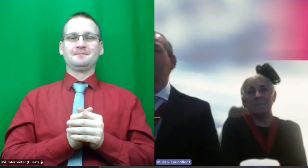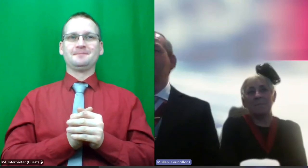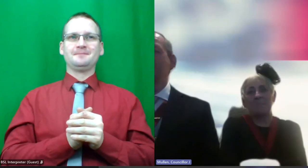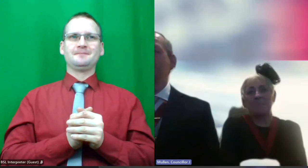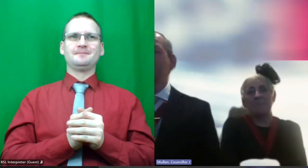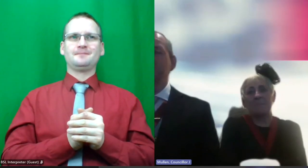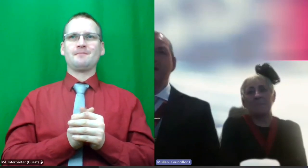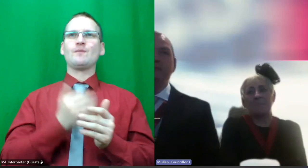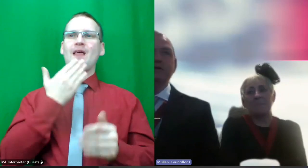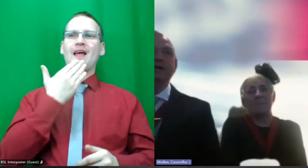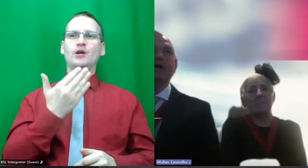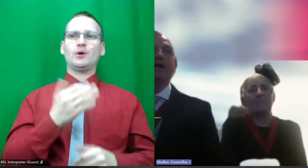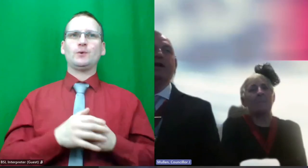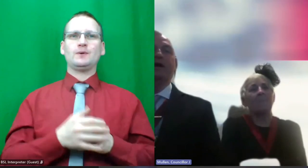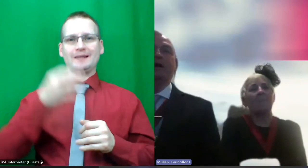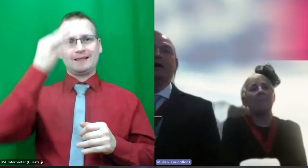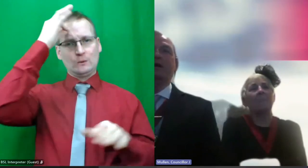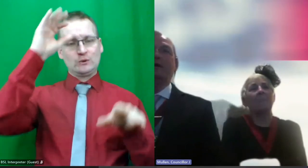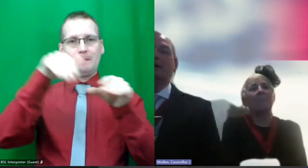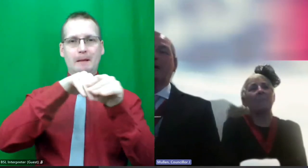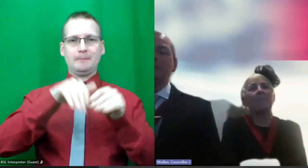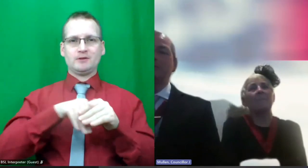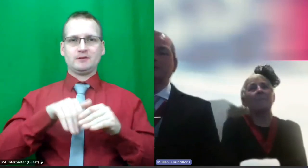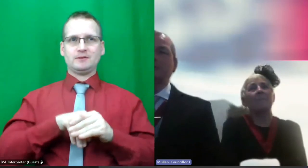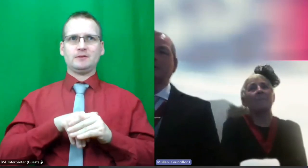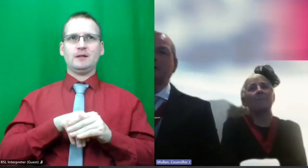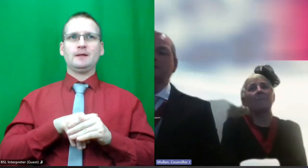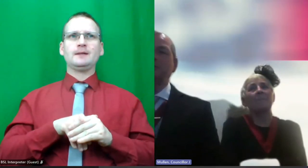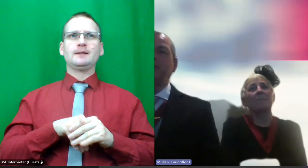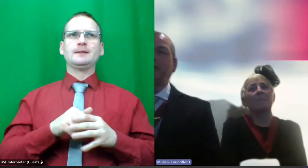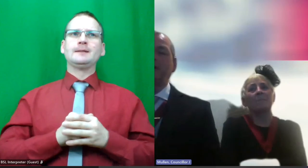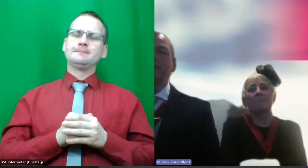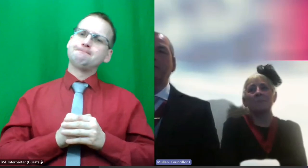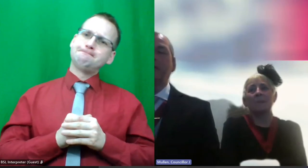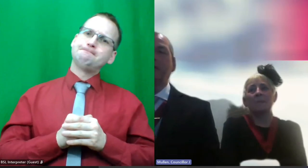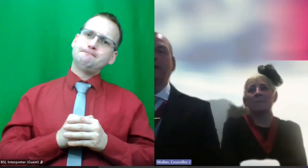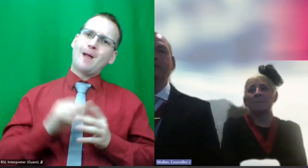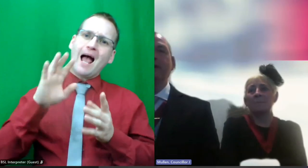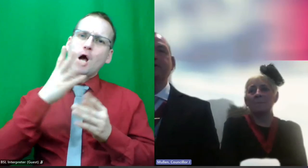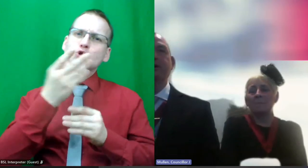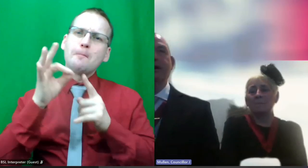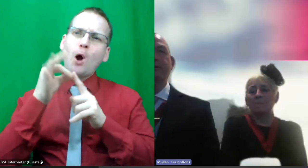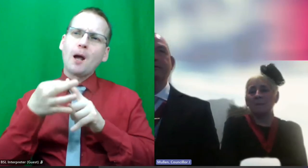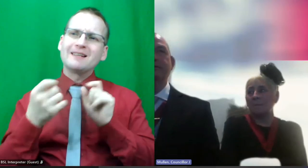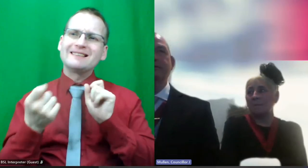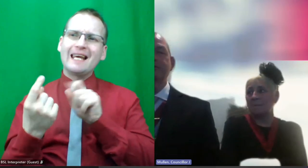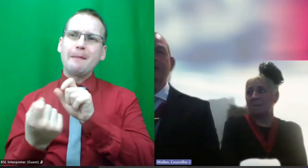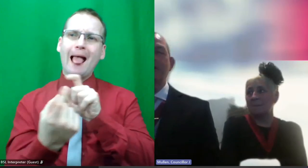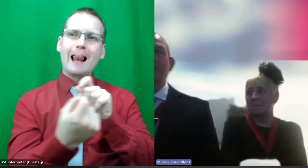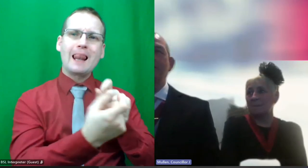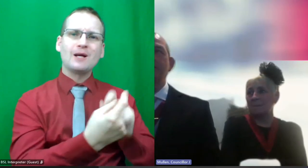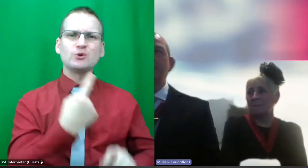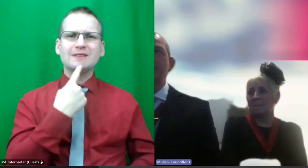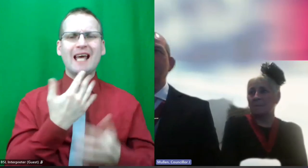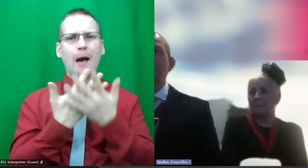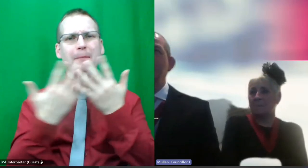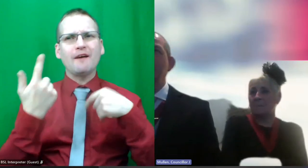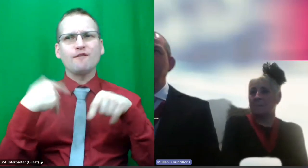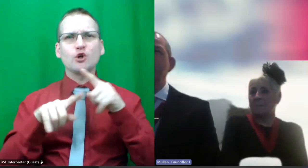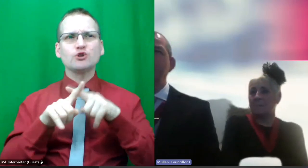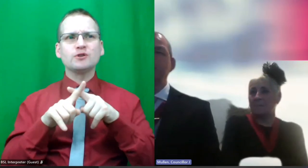Okay, thank you, council members. I must, at some point, have a quick email to all councillors just to see how many of us are